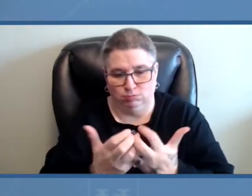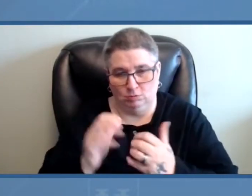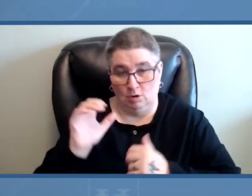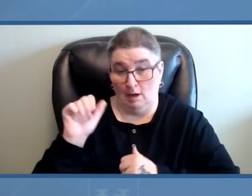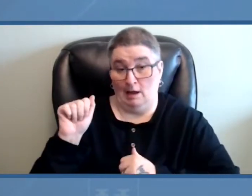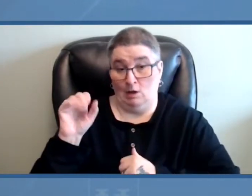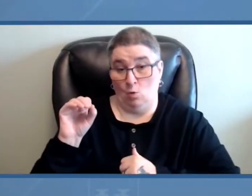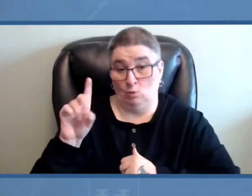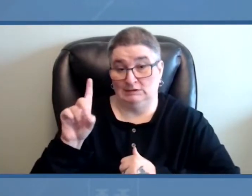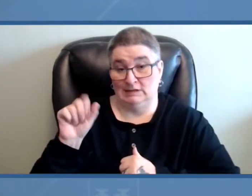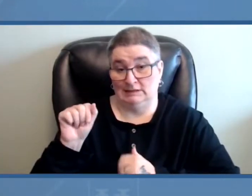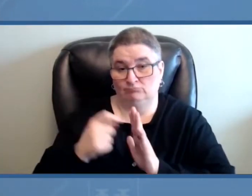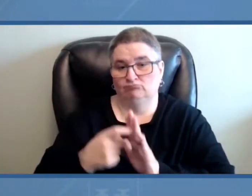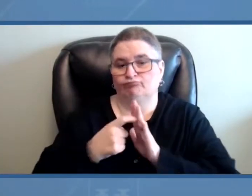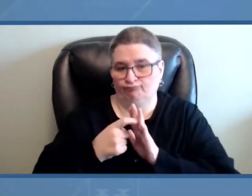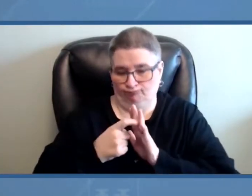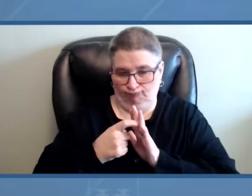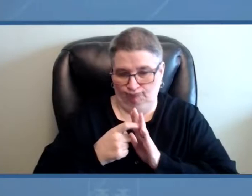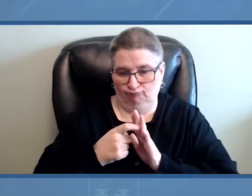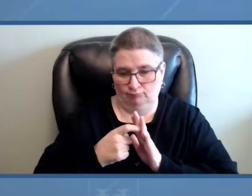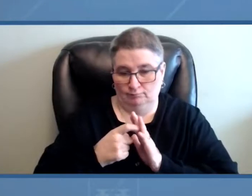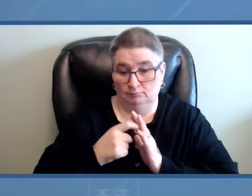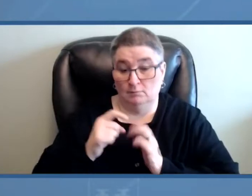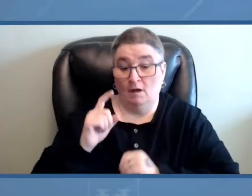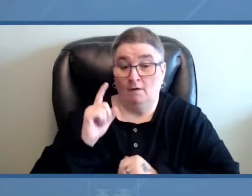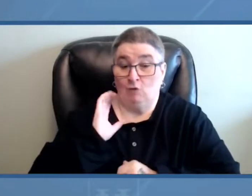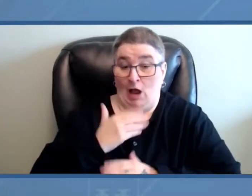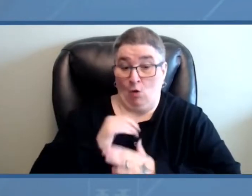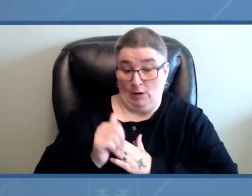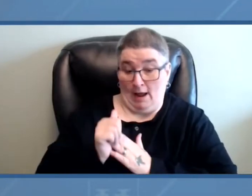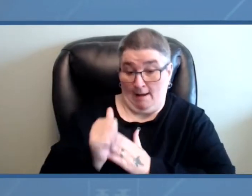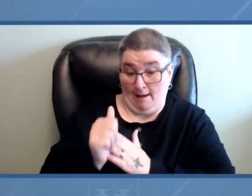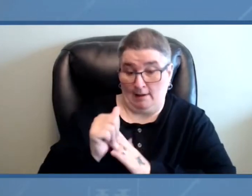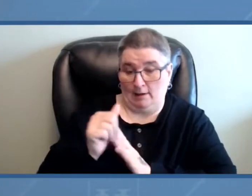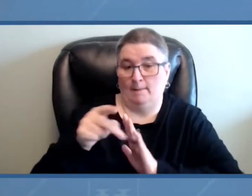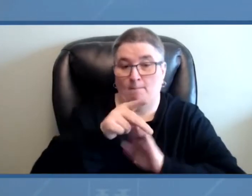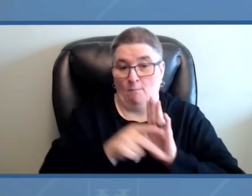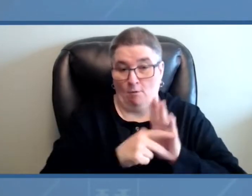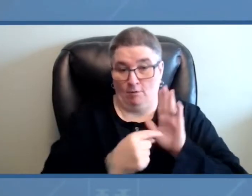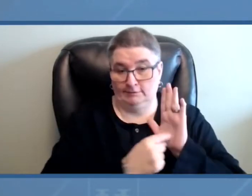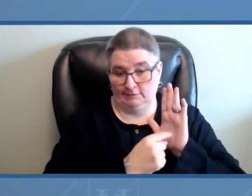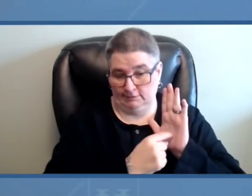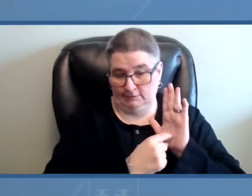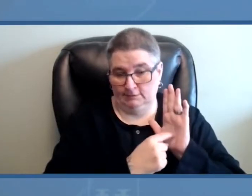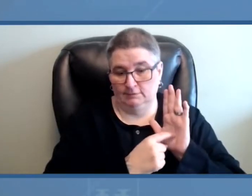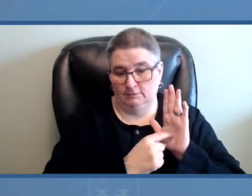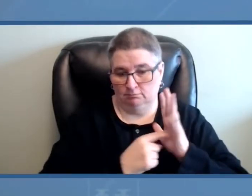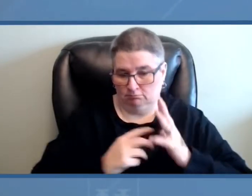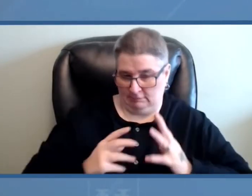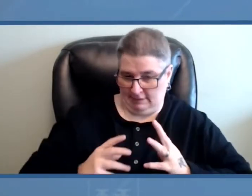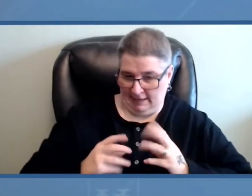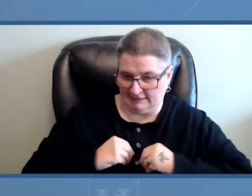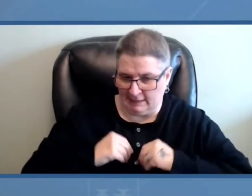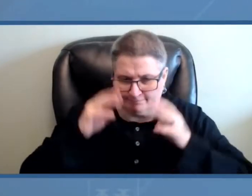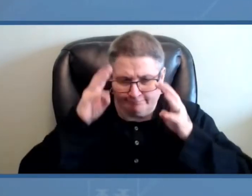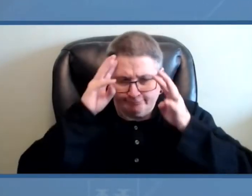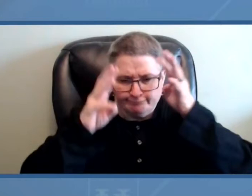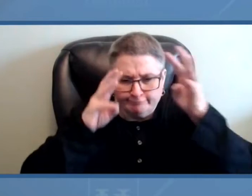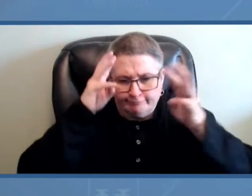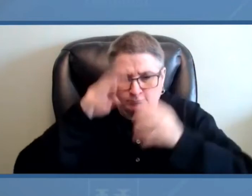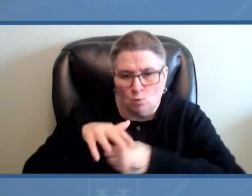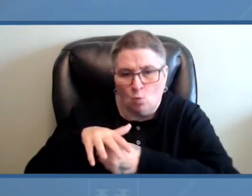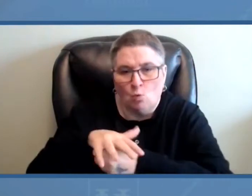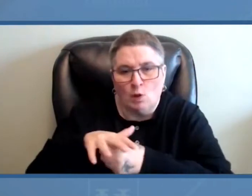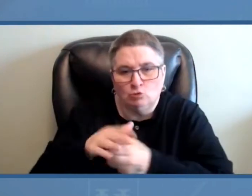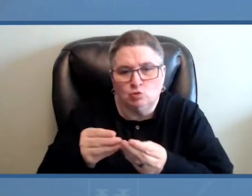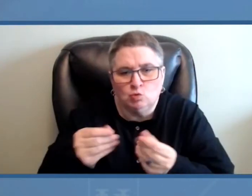In addition, and informed by our guiding principles, we have adopted innovative local